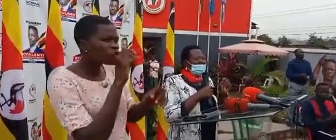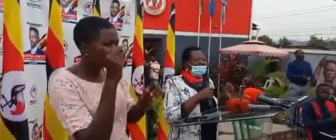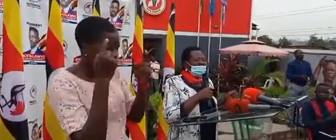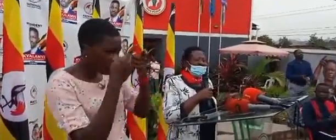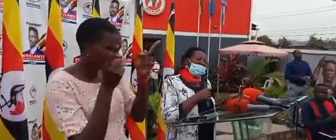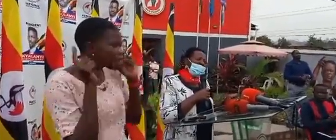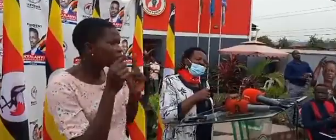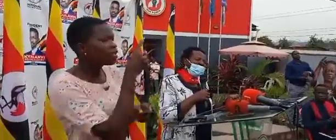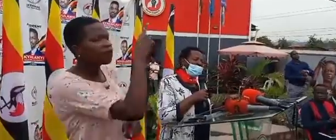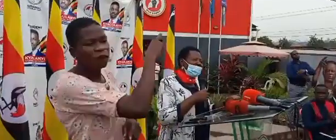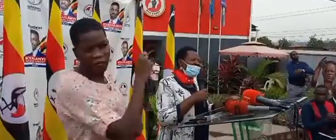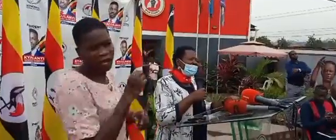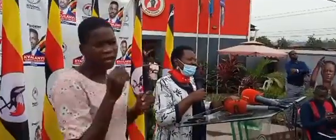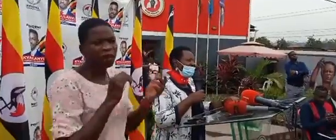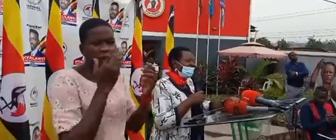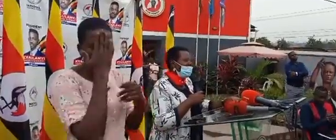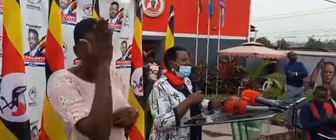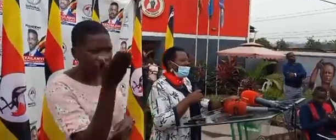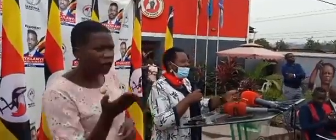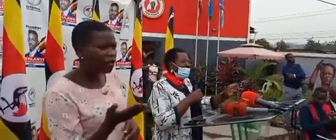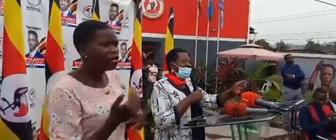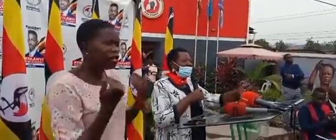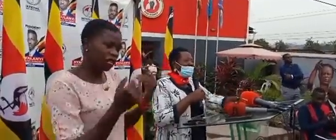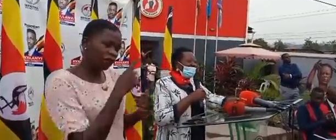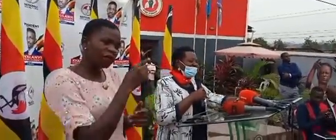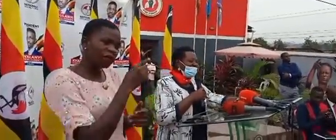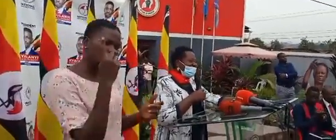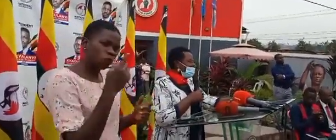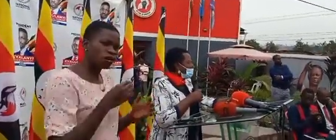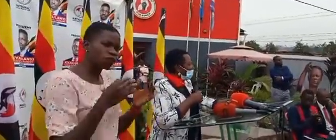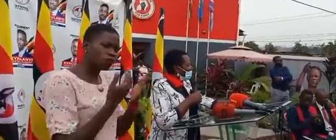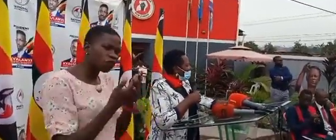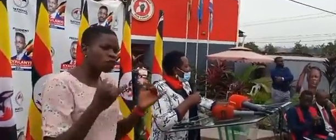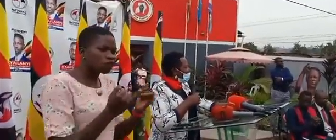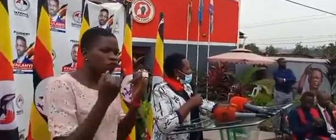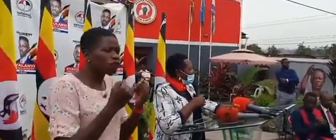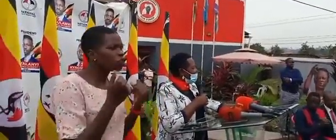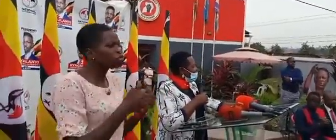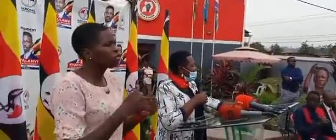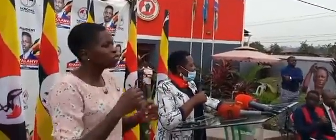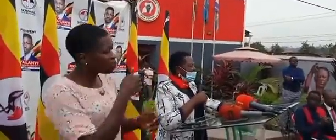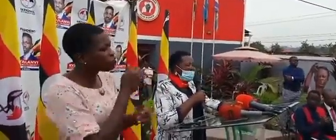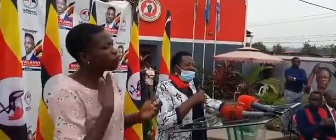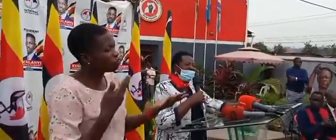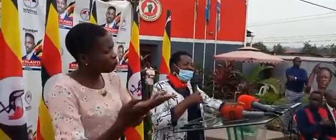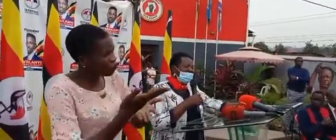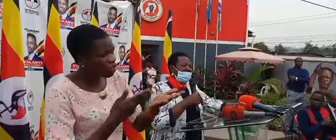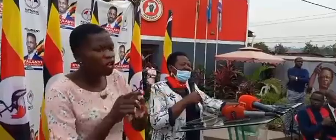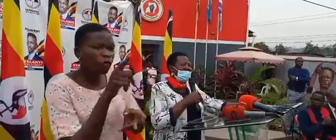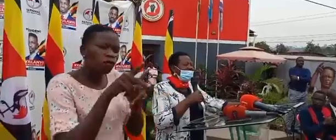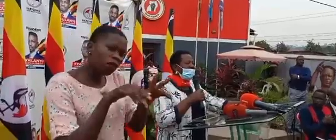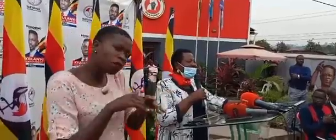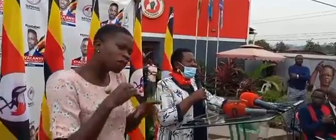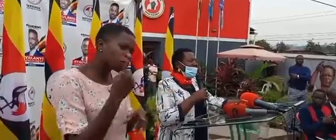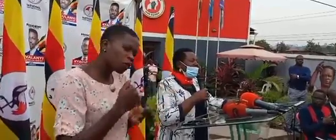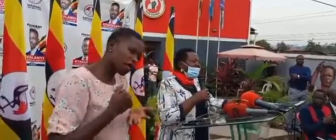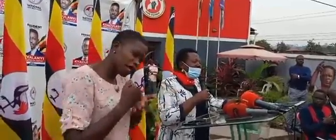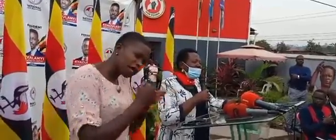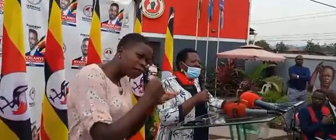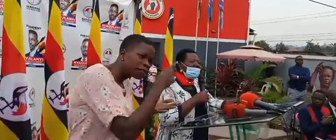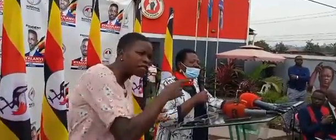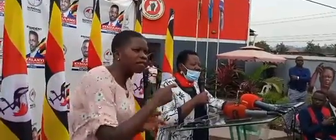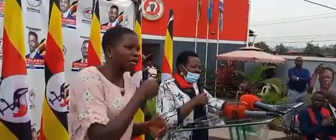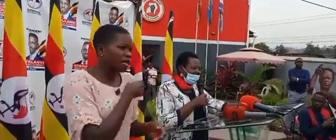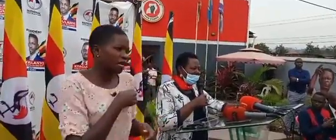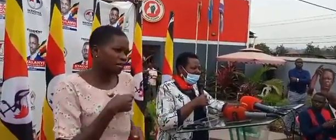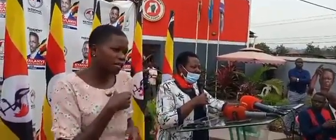that is one of the good news I have to share. I thank you so much, those who have helped us and who have helped our candidate, and I